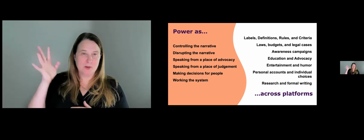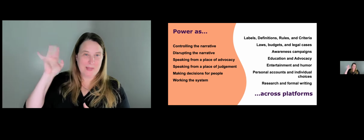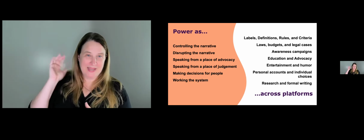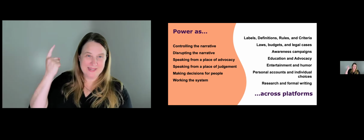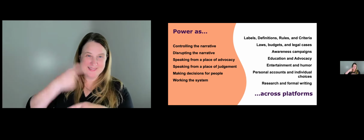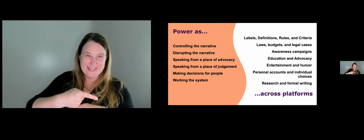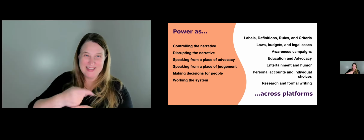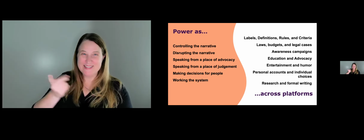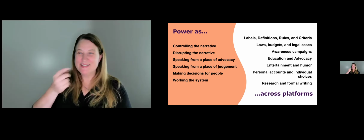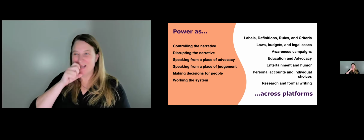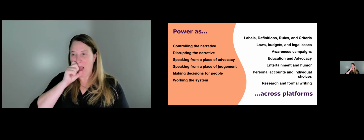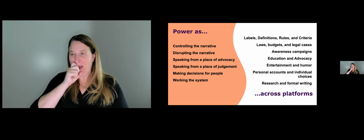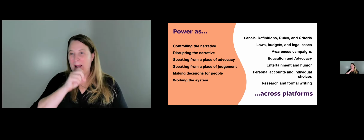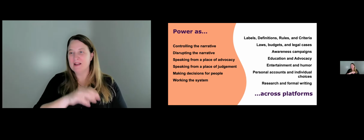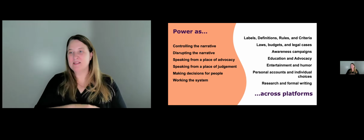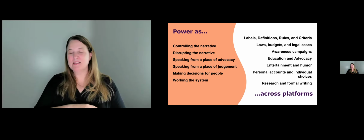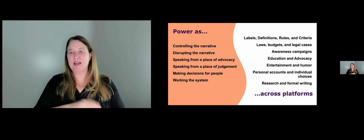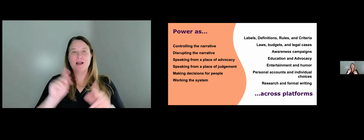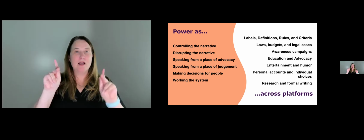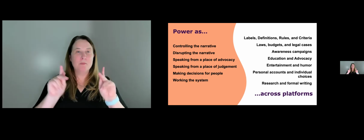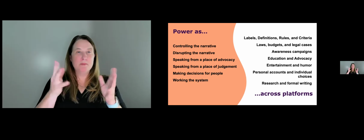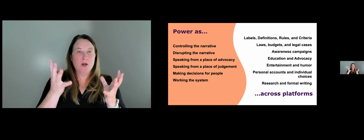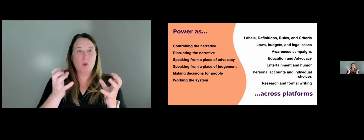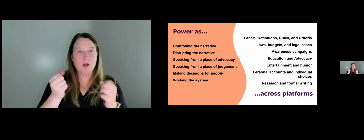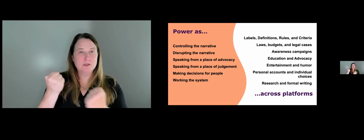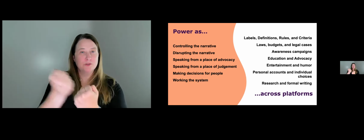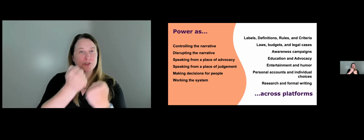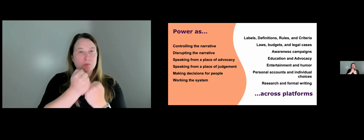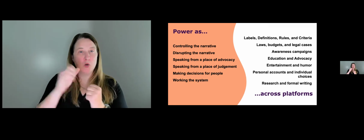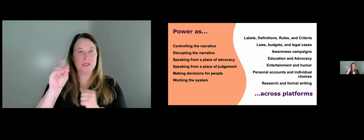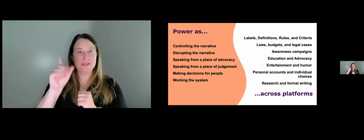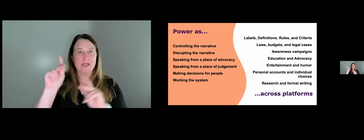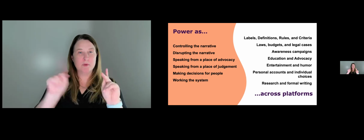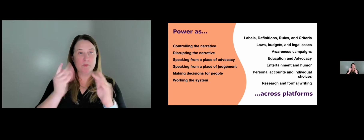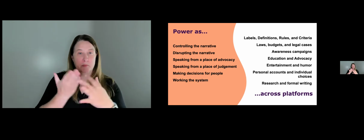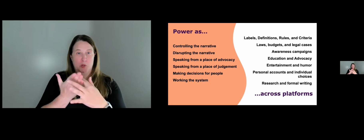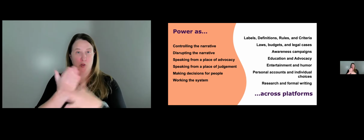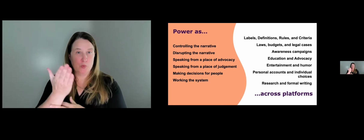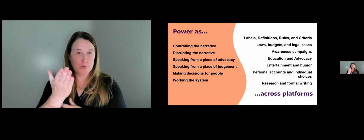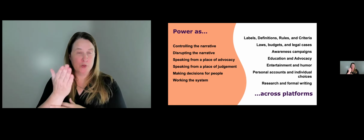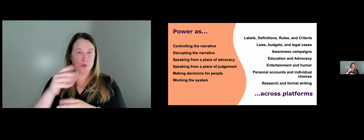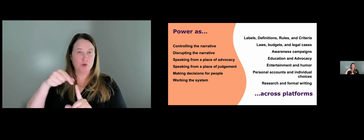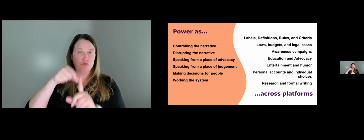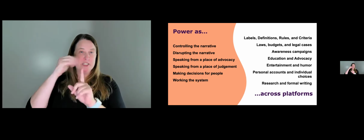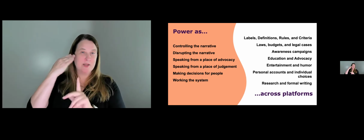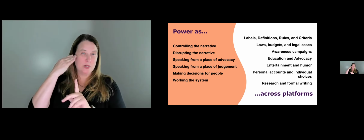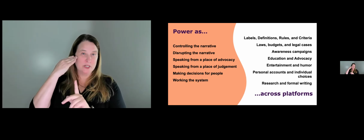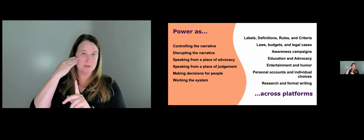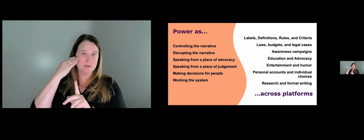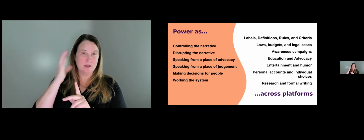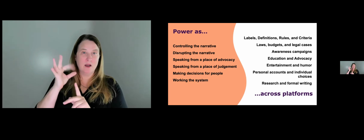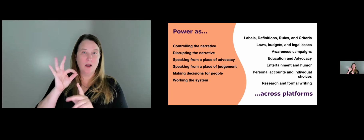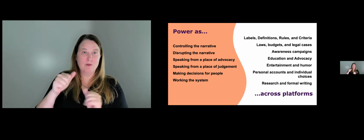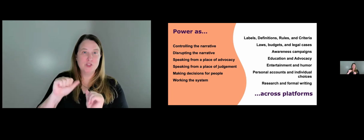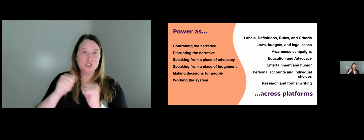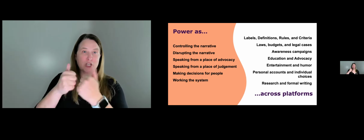Instagram, Facebook back in the day, maybe. People want to support